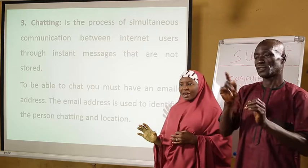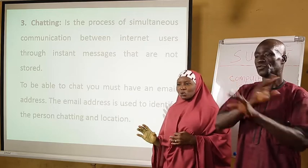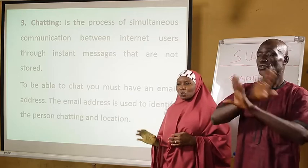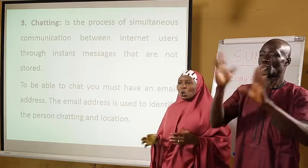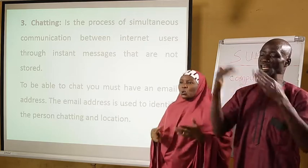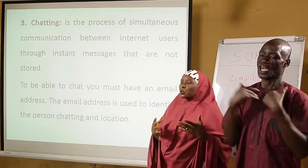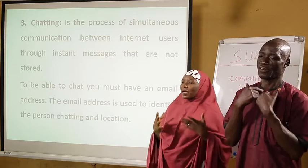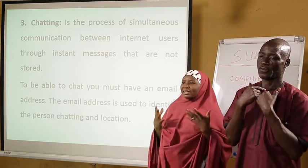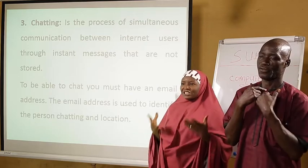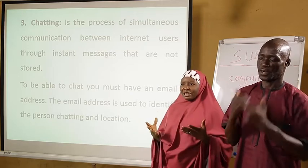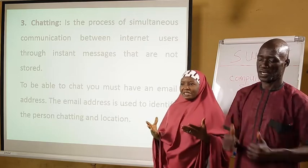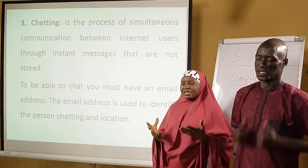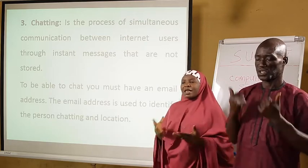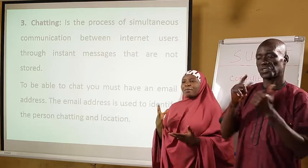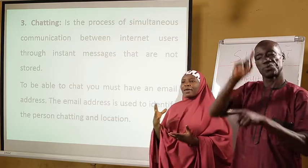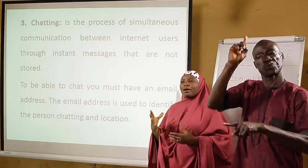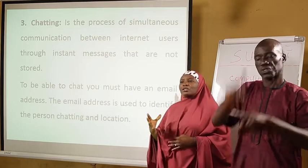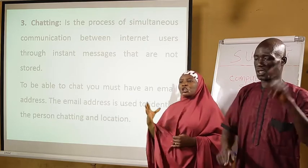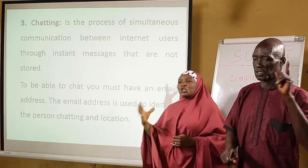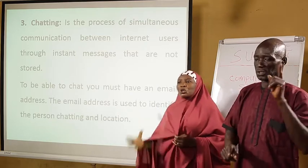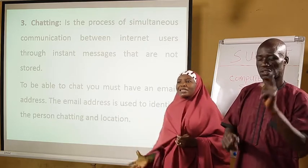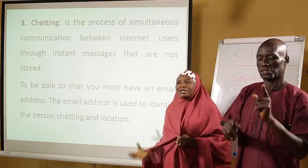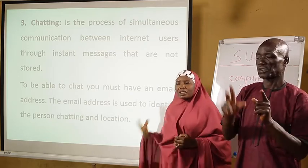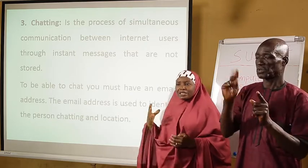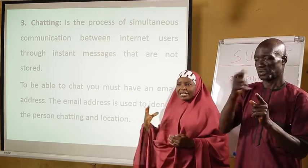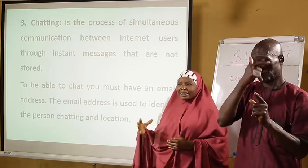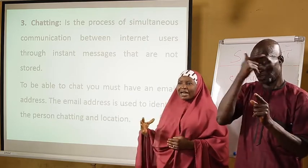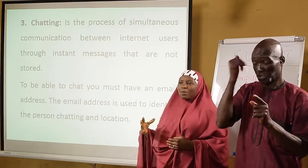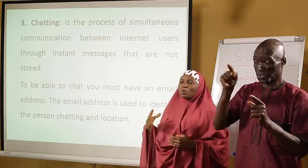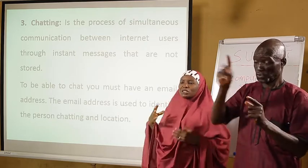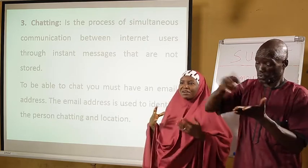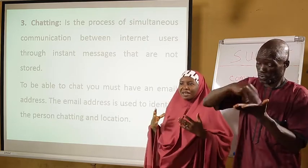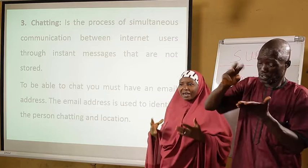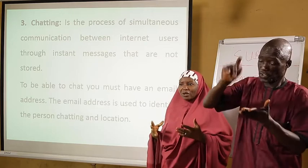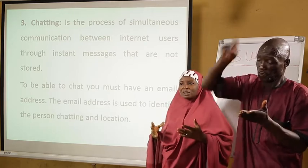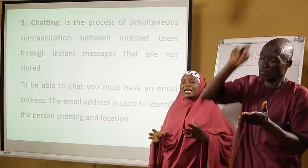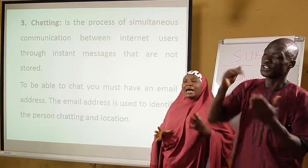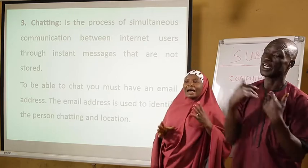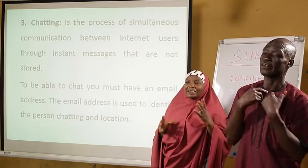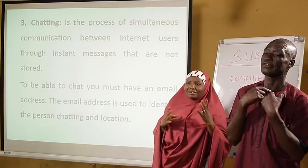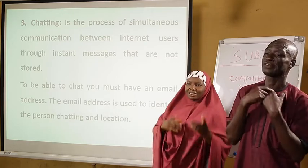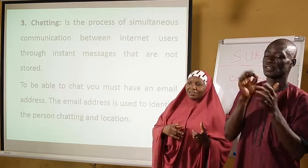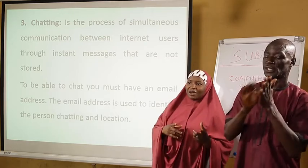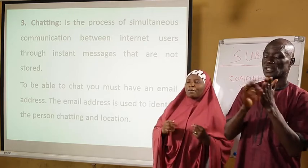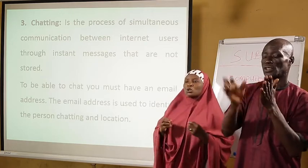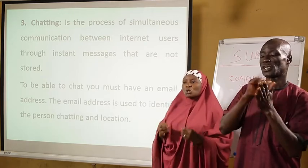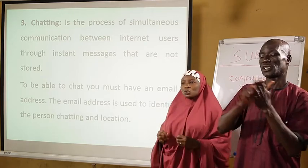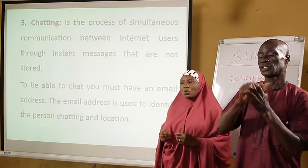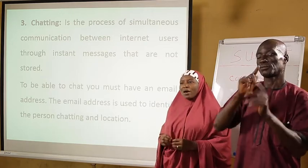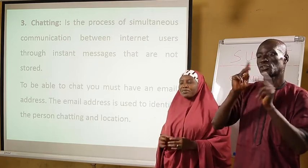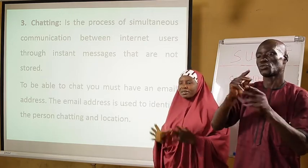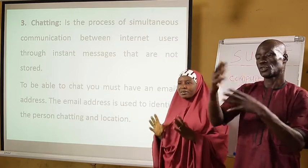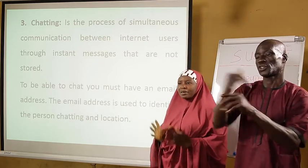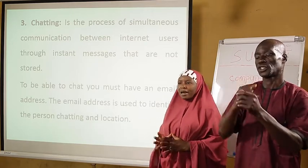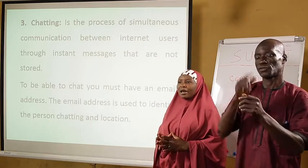the account, or you can't chat, because you, the sender, must have the account, and the receiver must